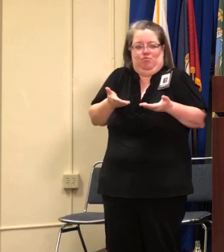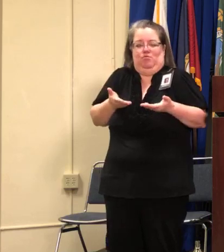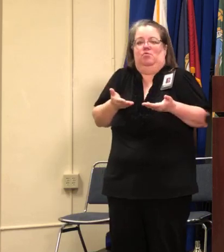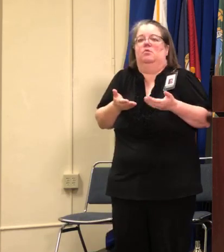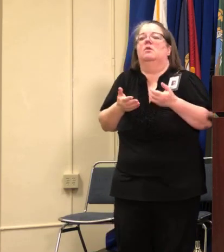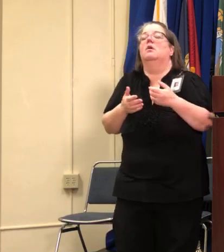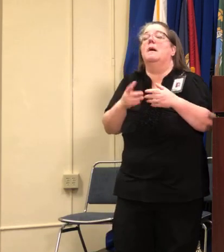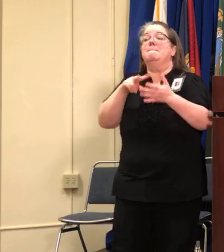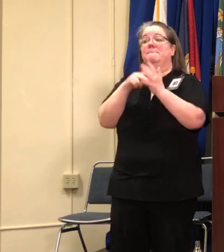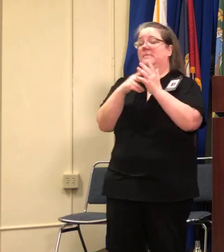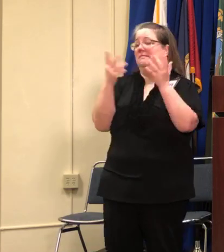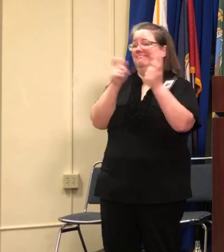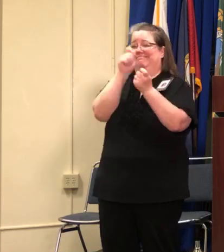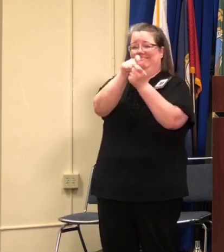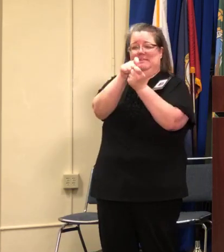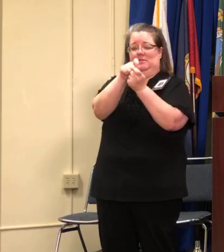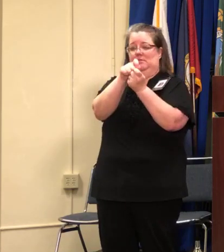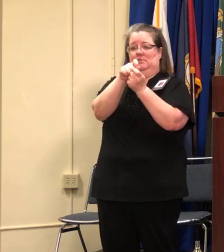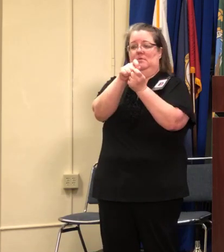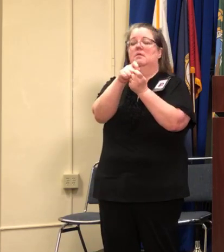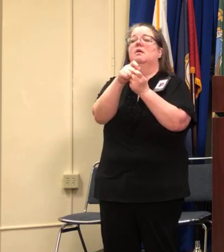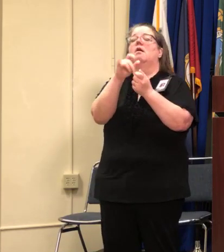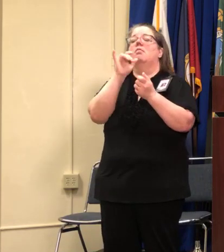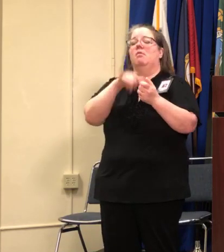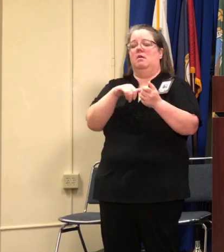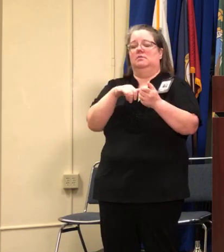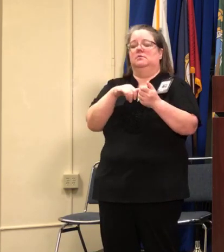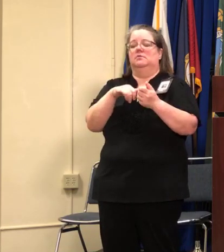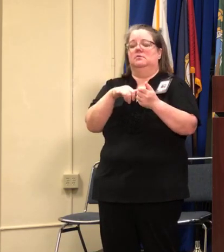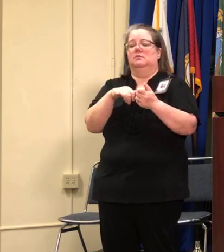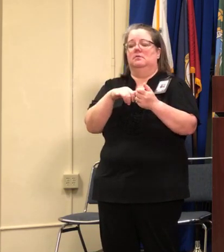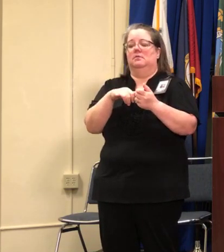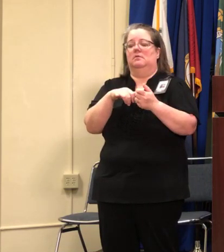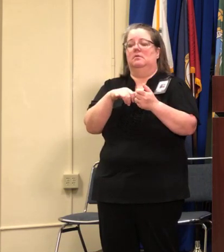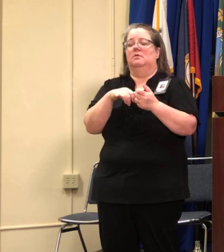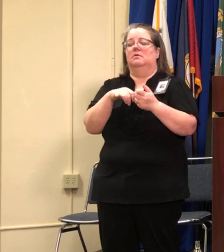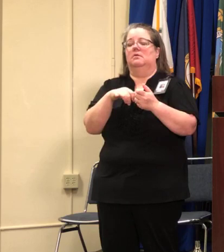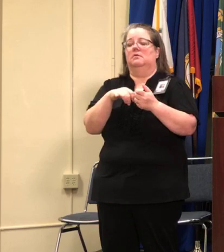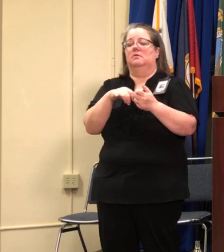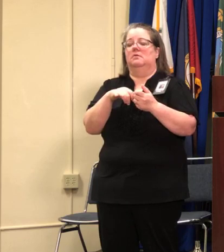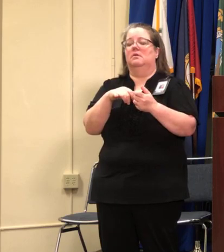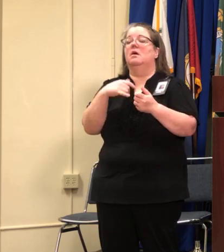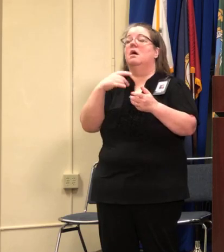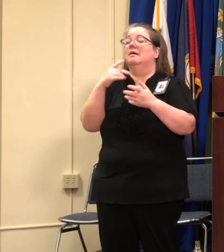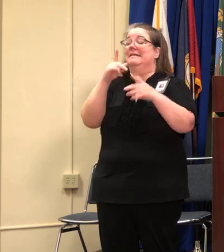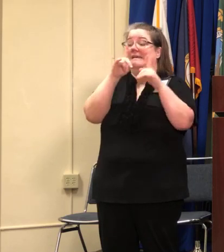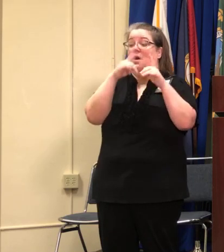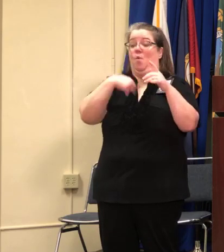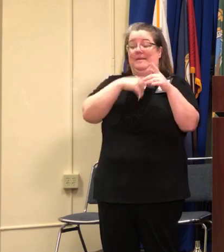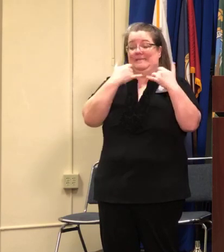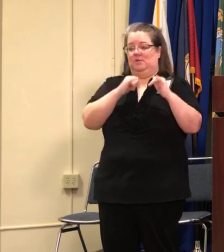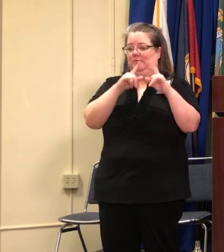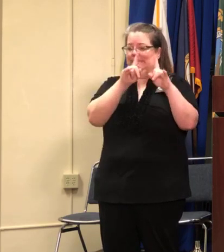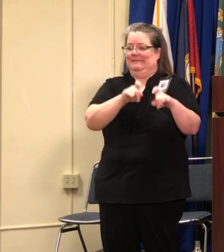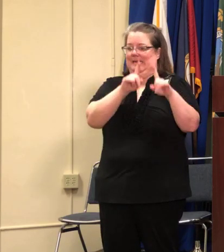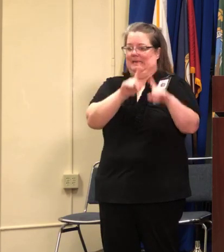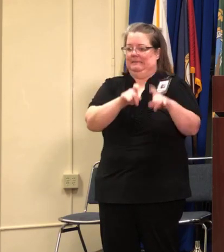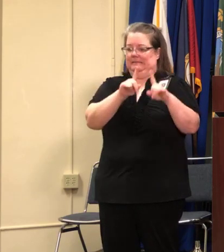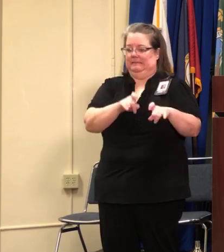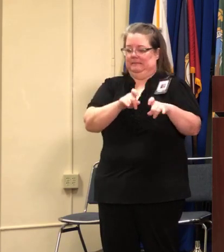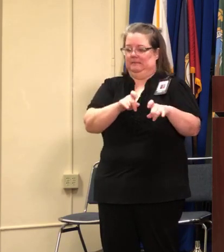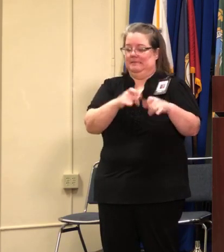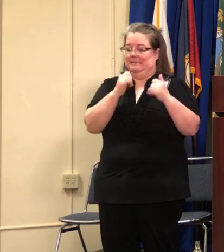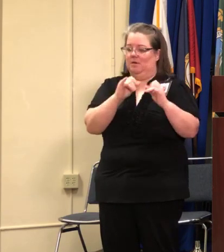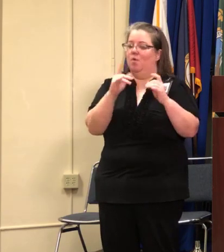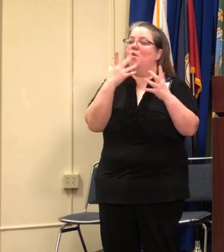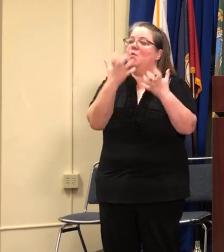while what that means in part is that although testing remains something that we would